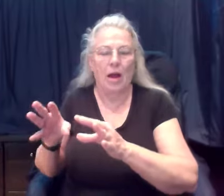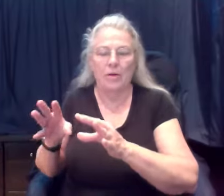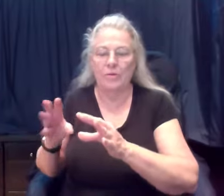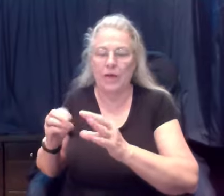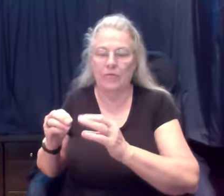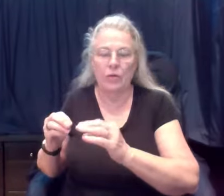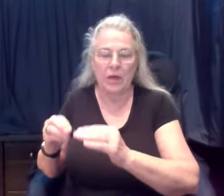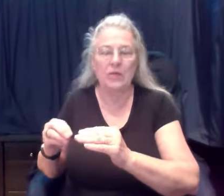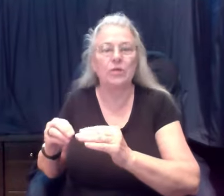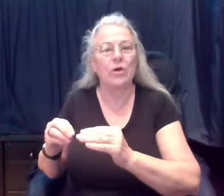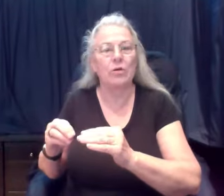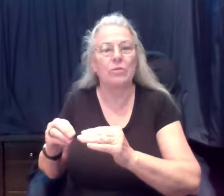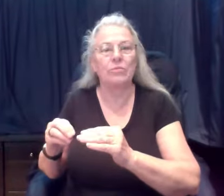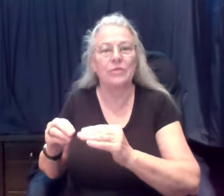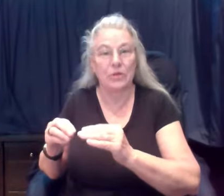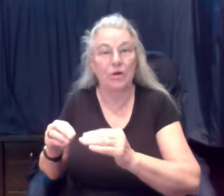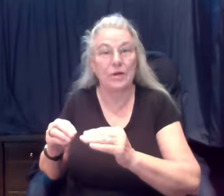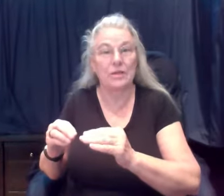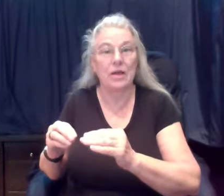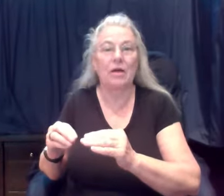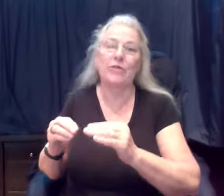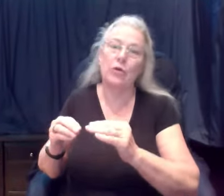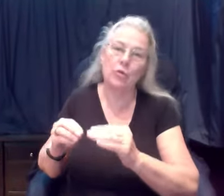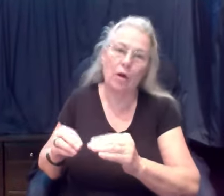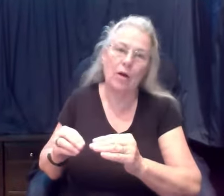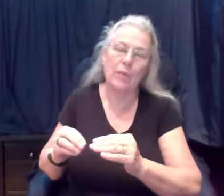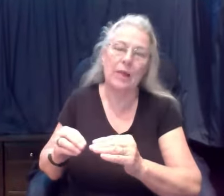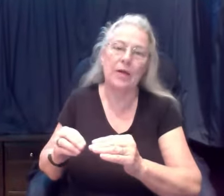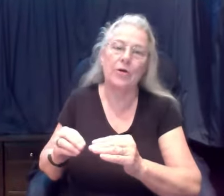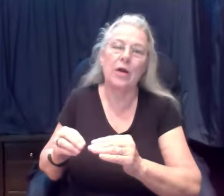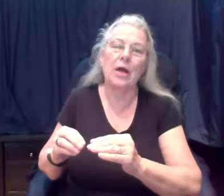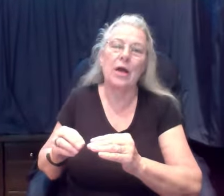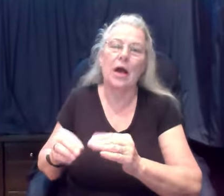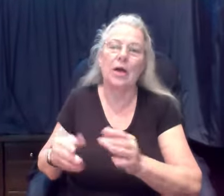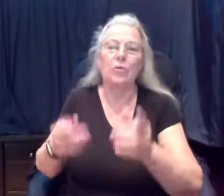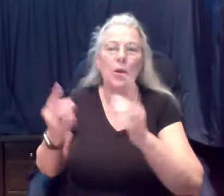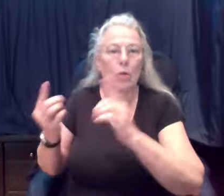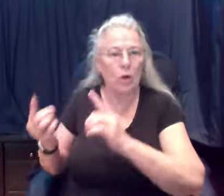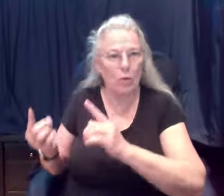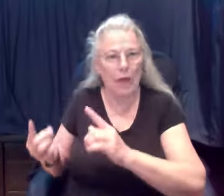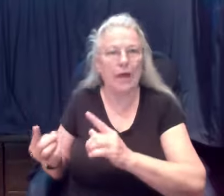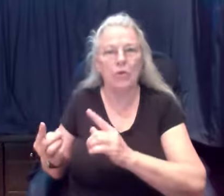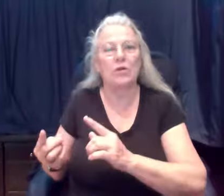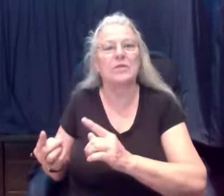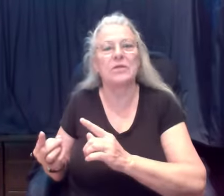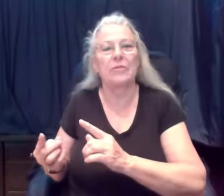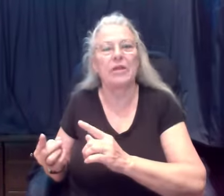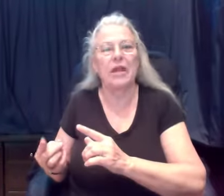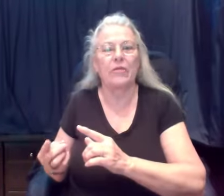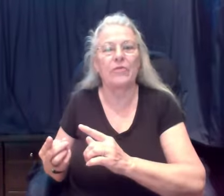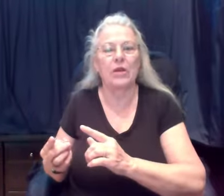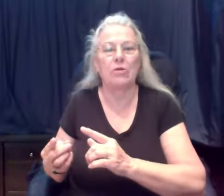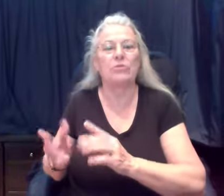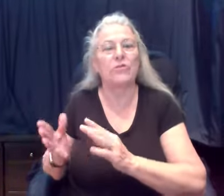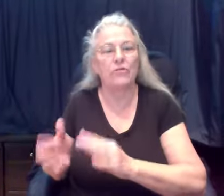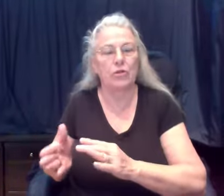If you need to know the song itself and you are a beginner, you may want to go back and look at some of the other videos first.